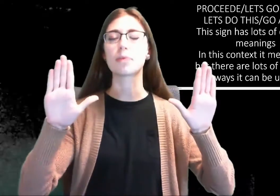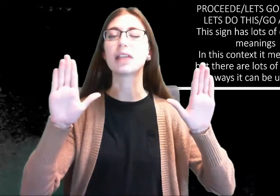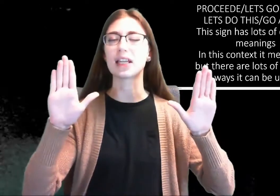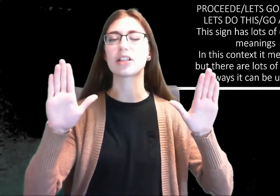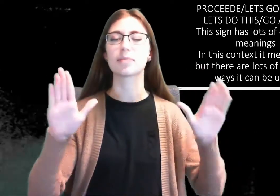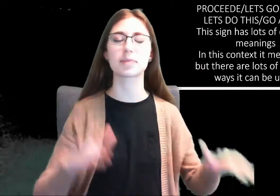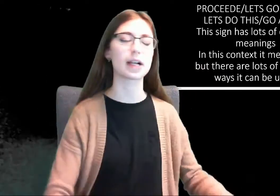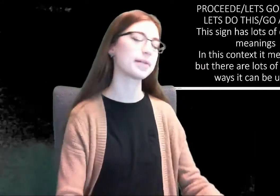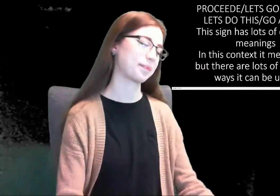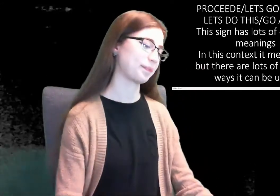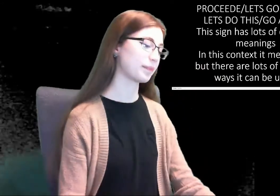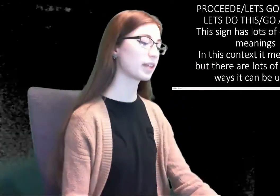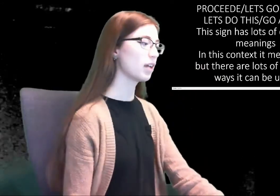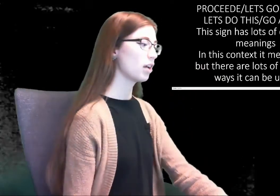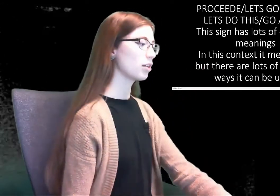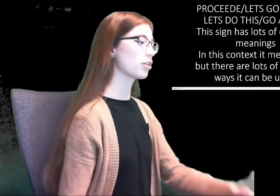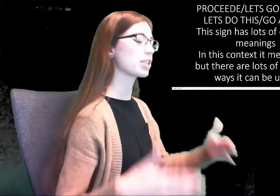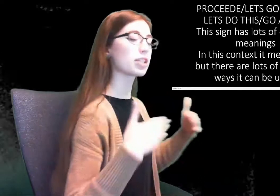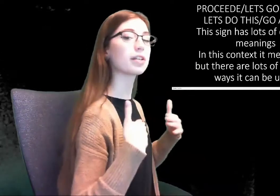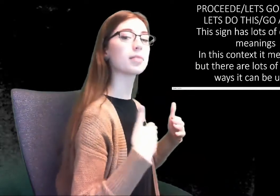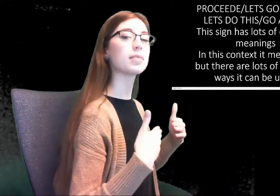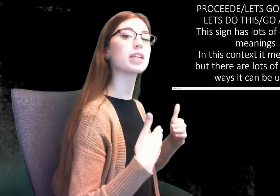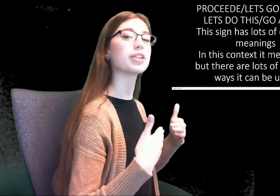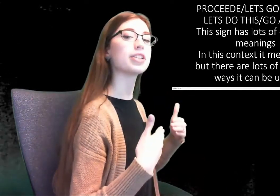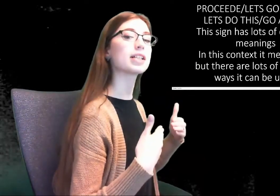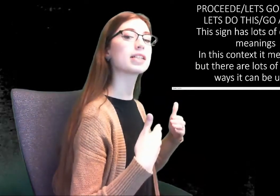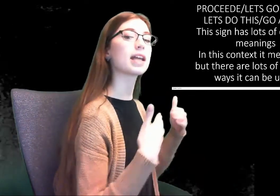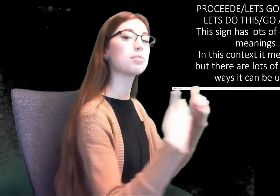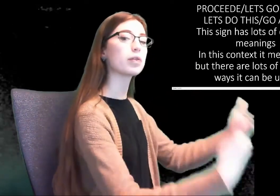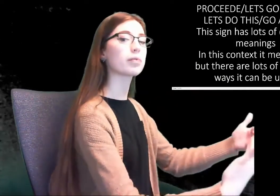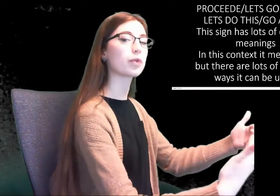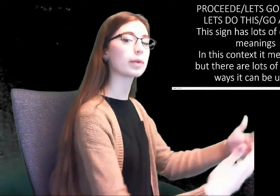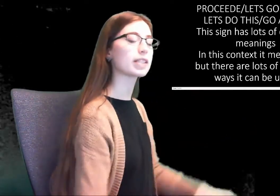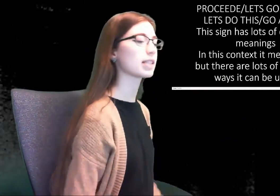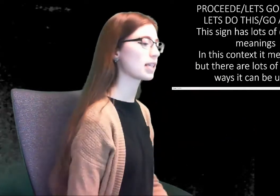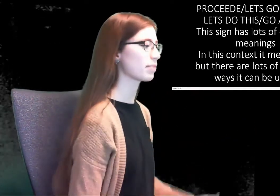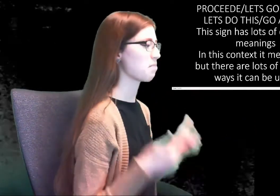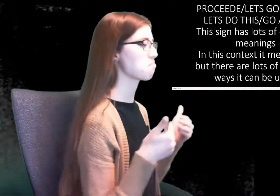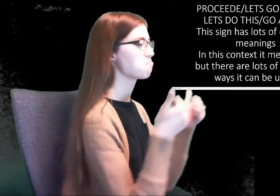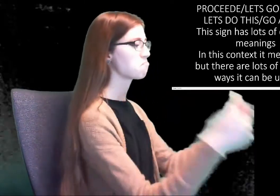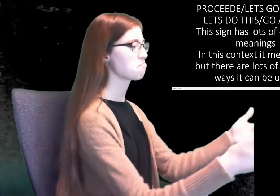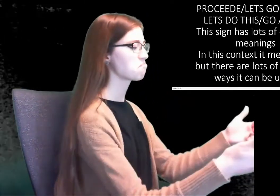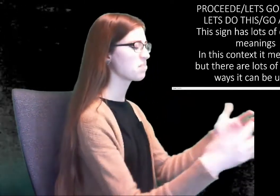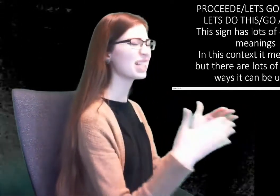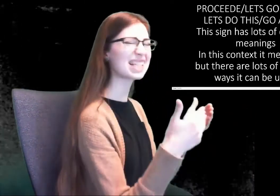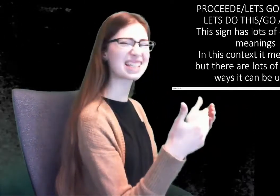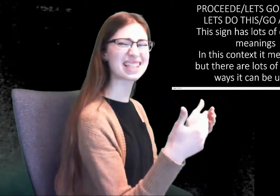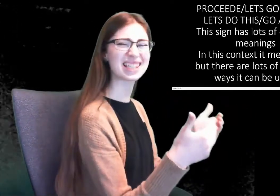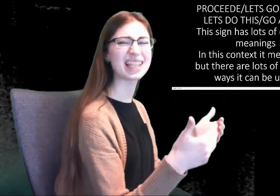B handshakes. I'm sorry. You're going to start them near your chest and move them forwards at the same time. It's like slightly